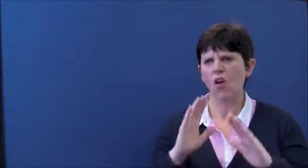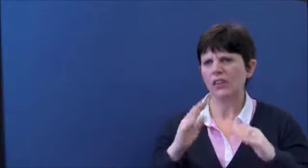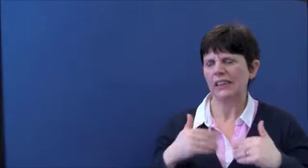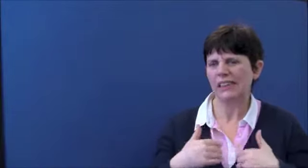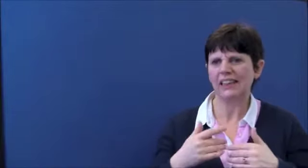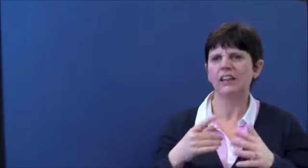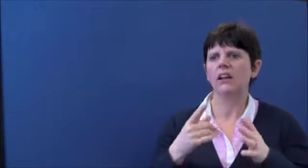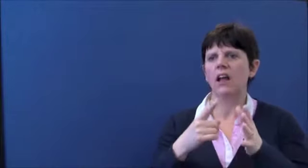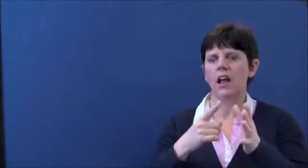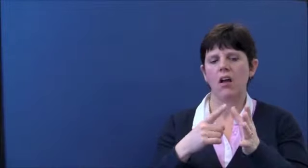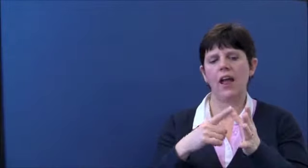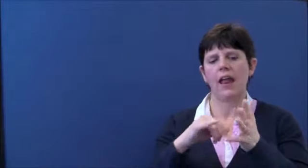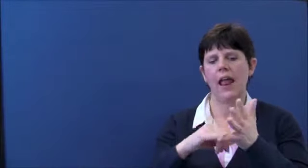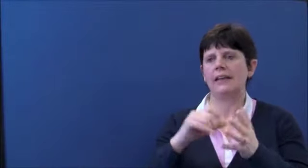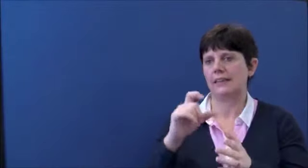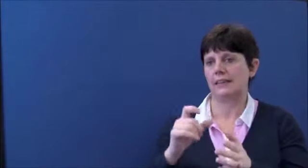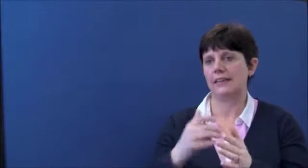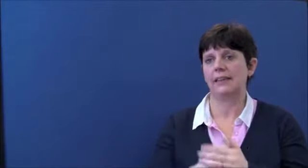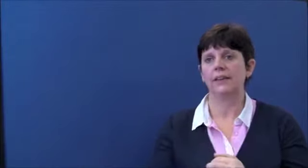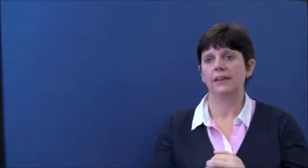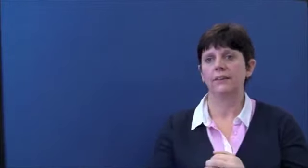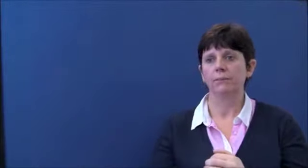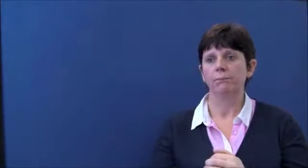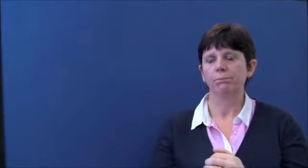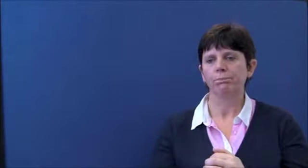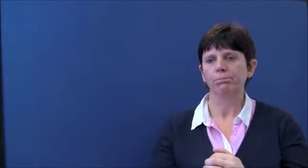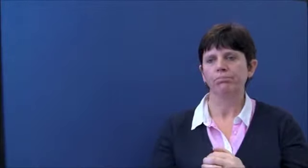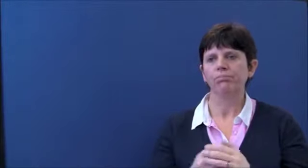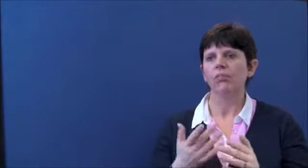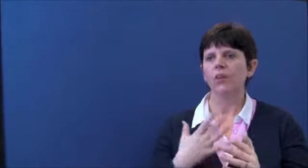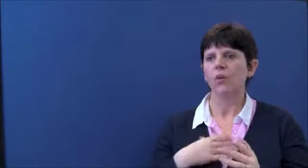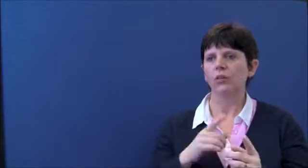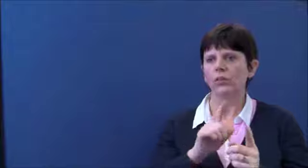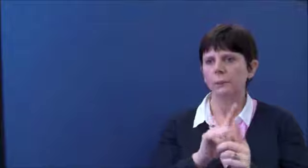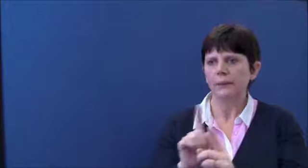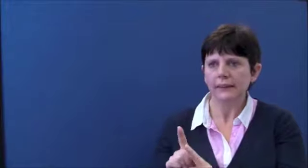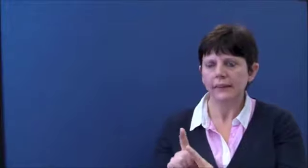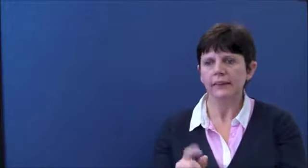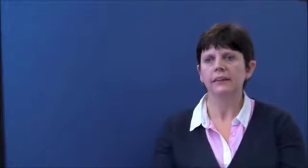meet.